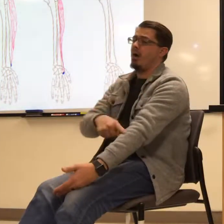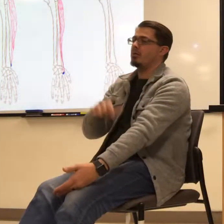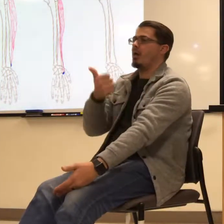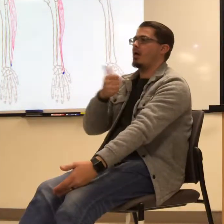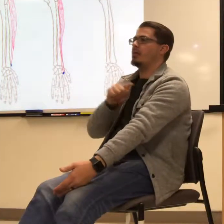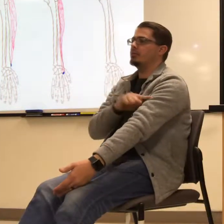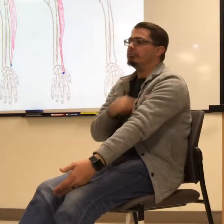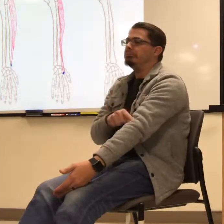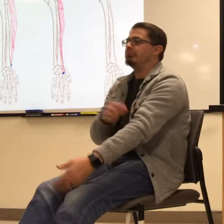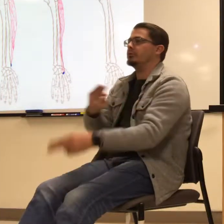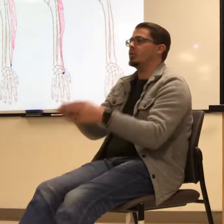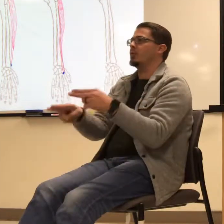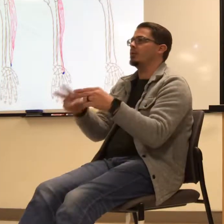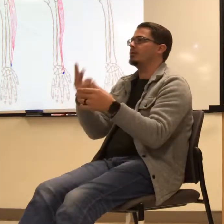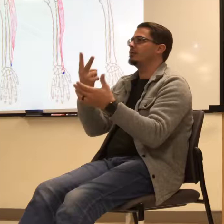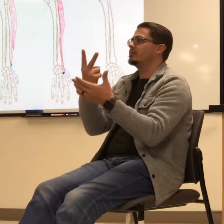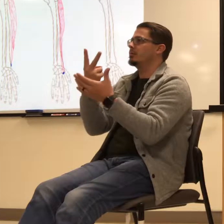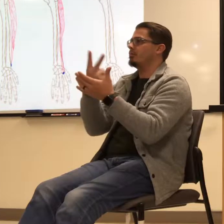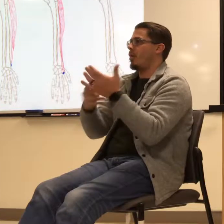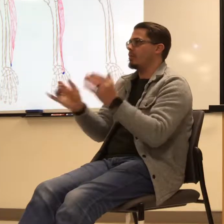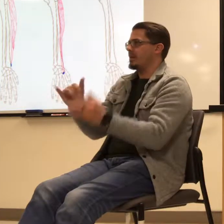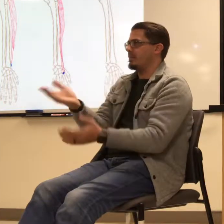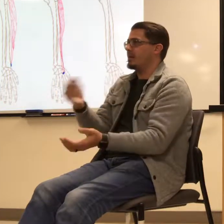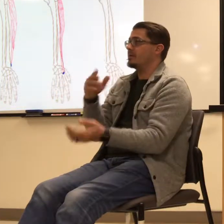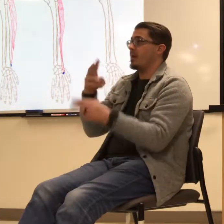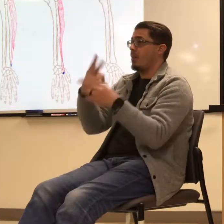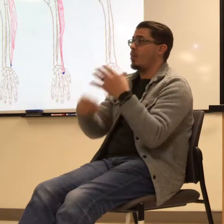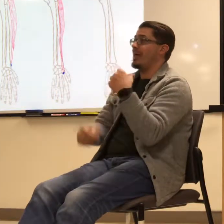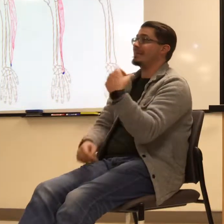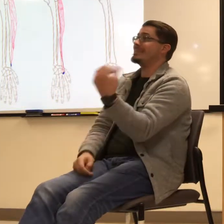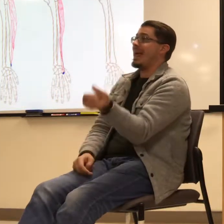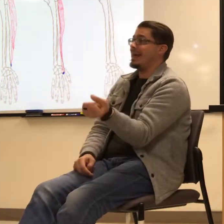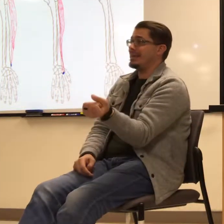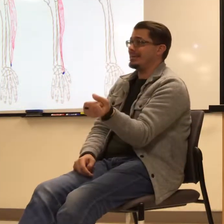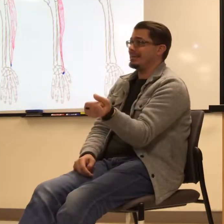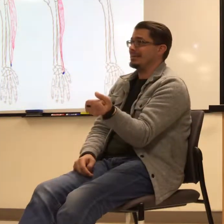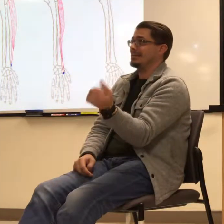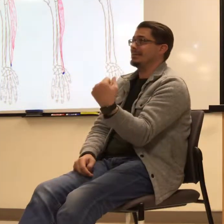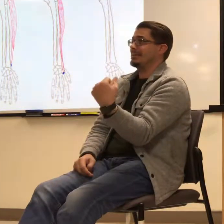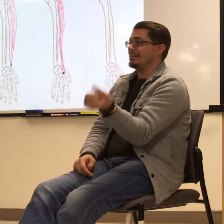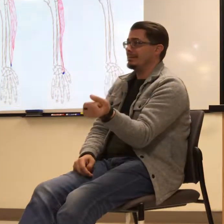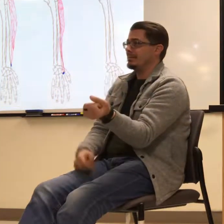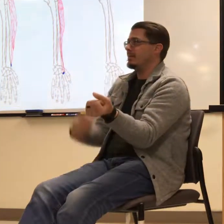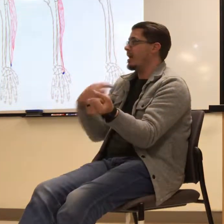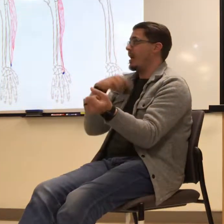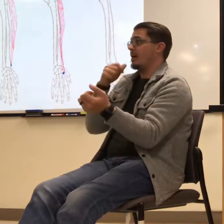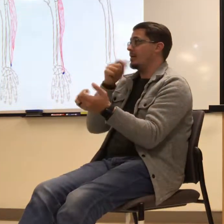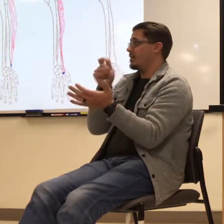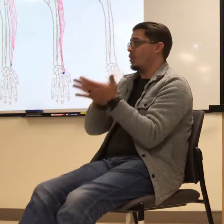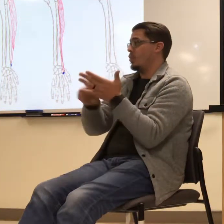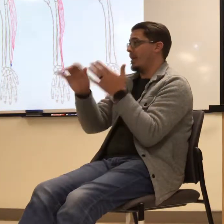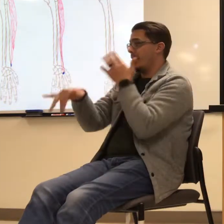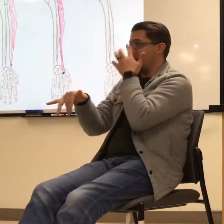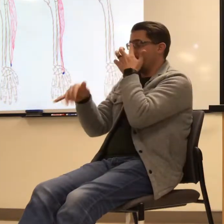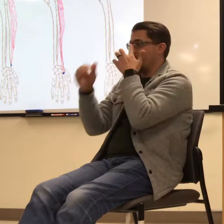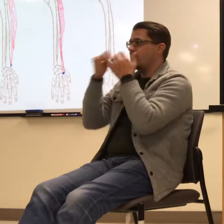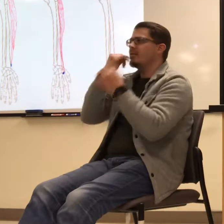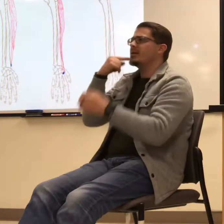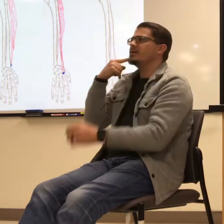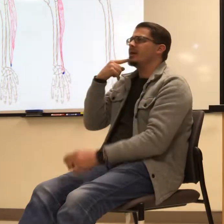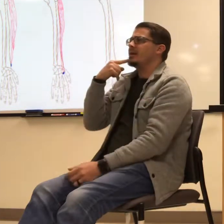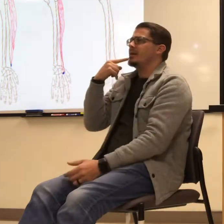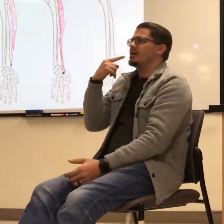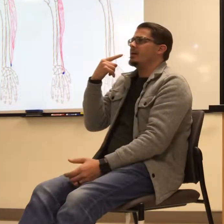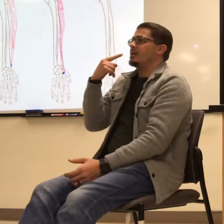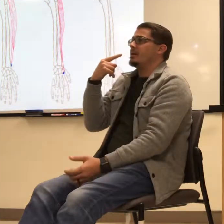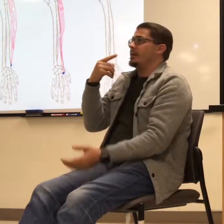both do the same thing. They both extend the wrist. Now, again, I didn't write that. So if I said, you